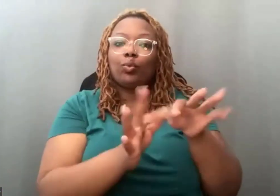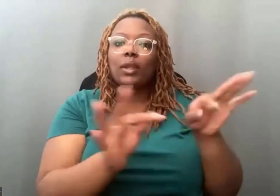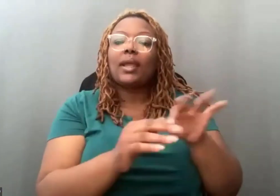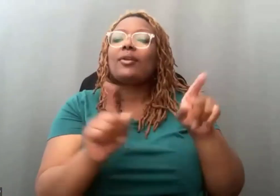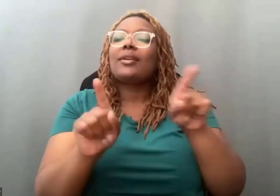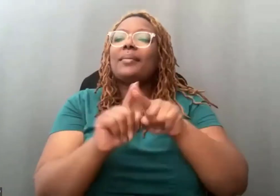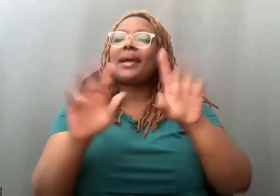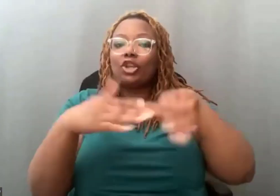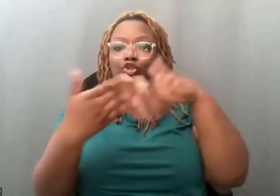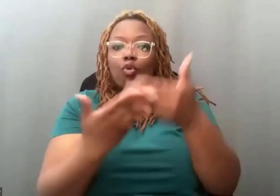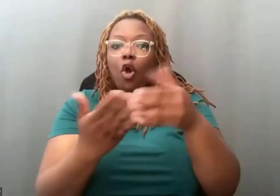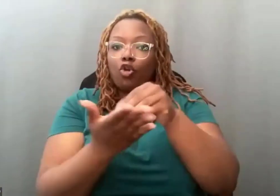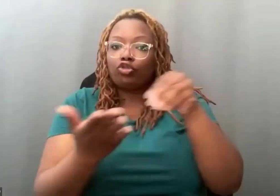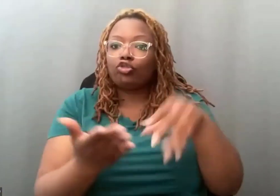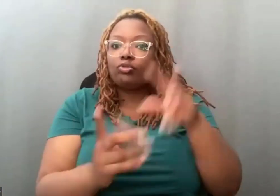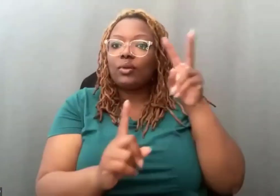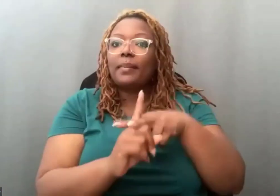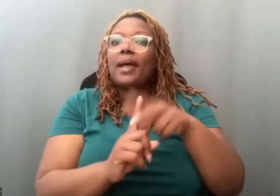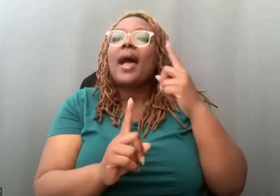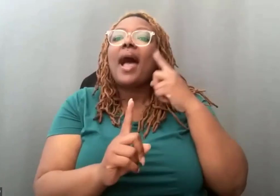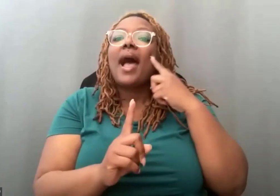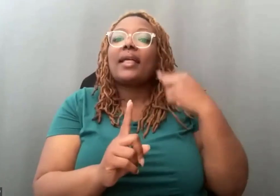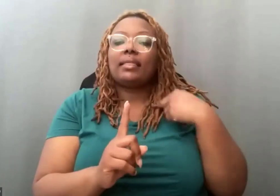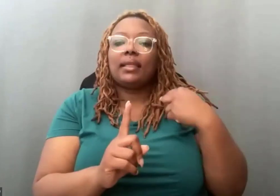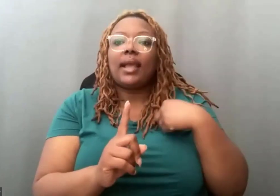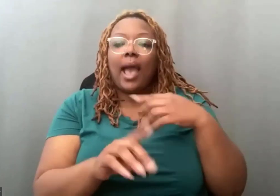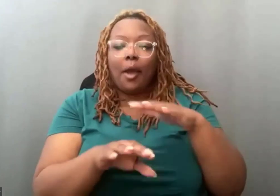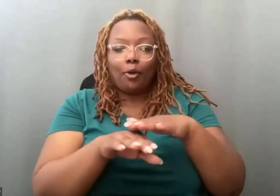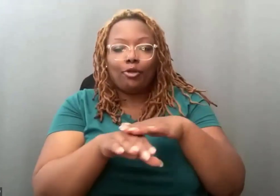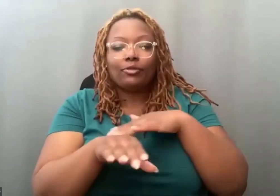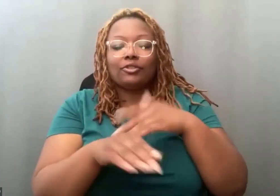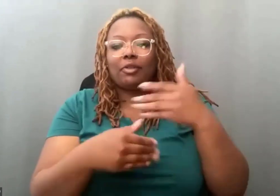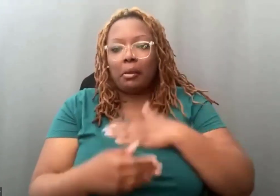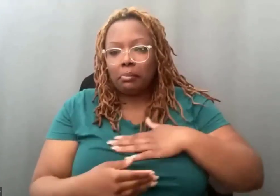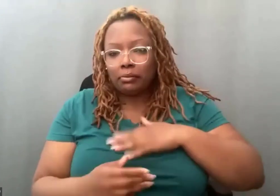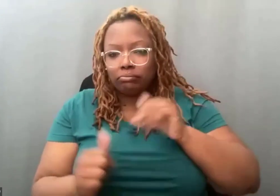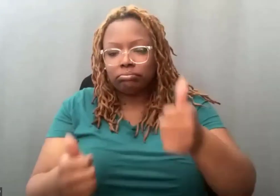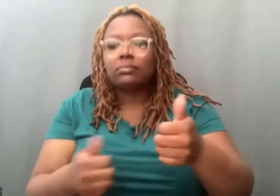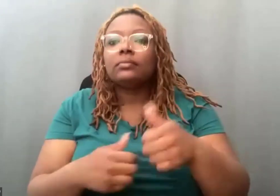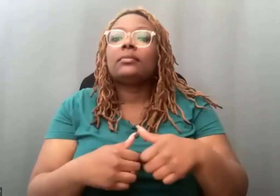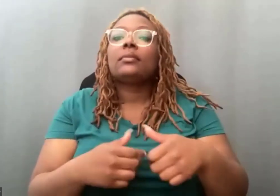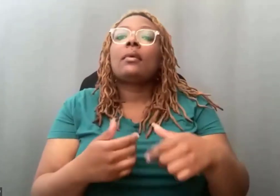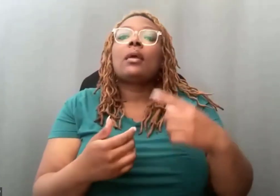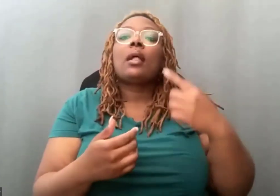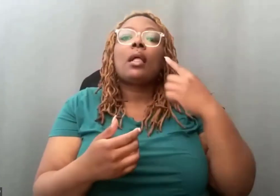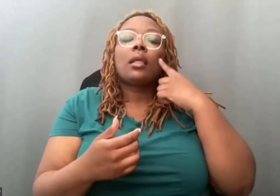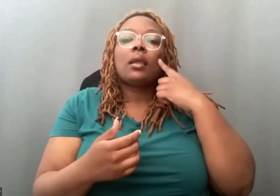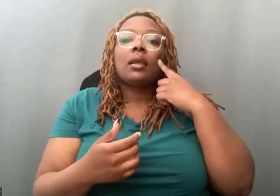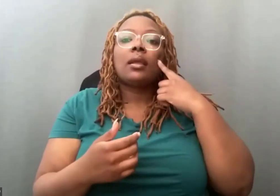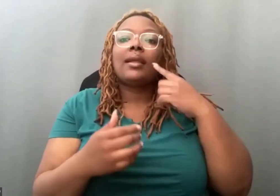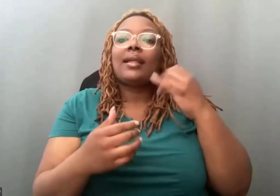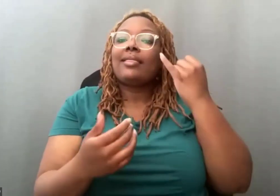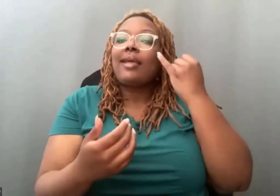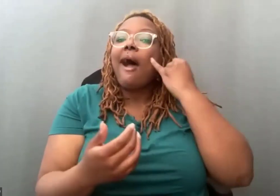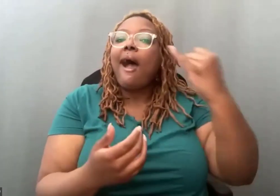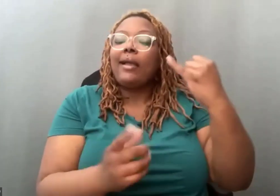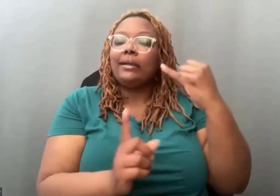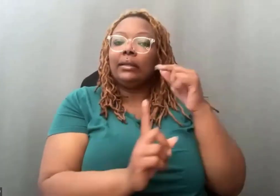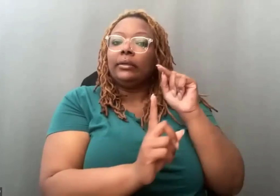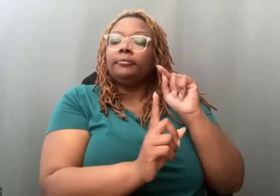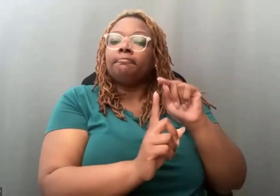all students, I'll try and go a little slower, I apologize, is that this idea